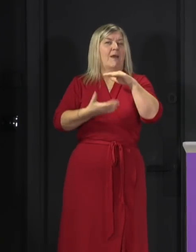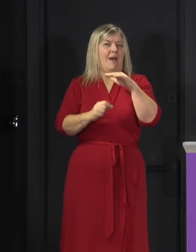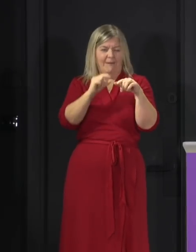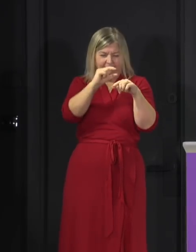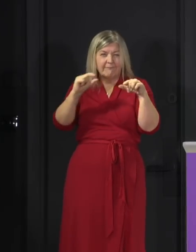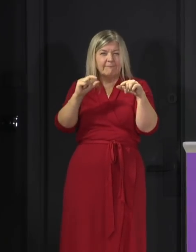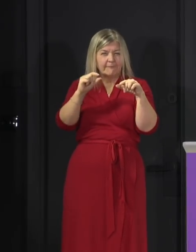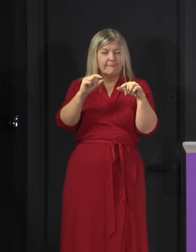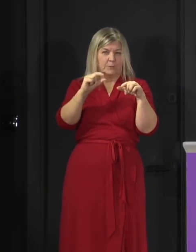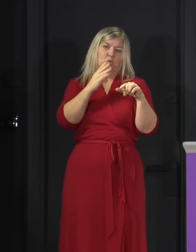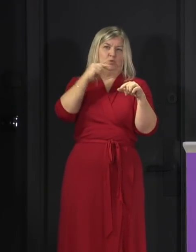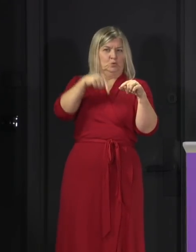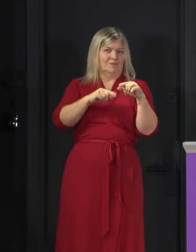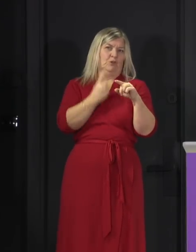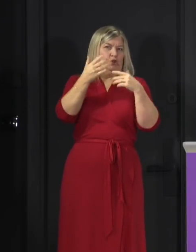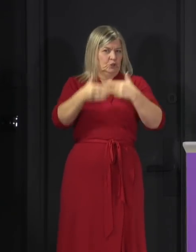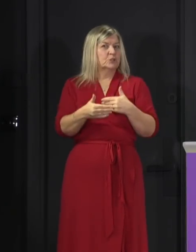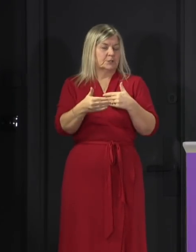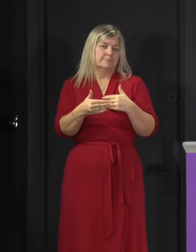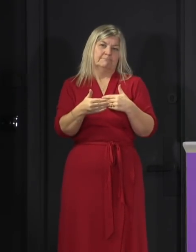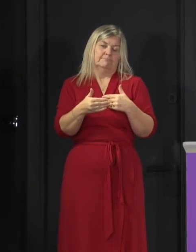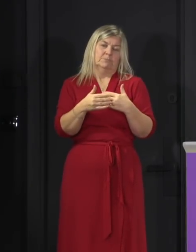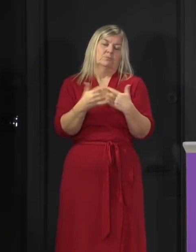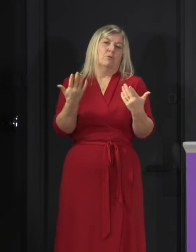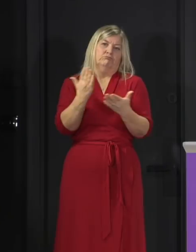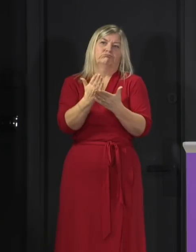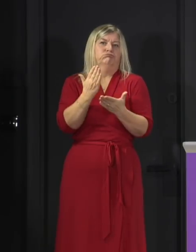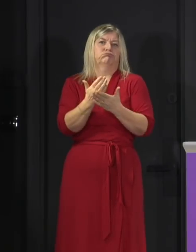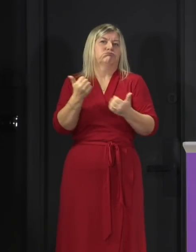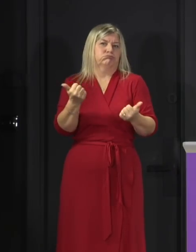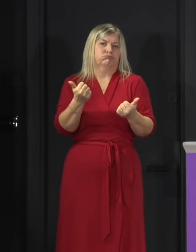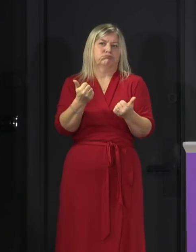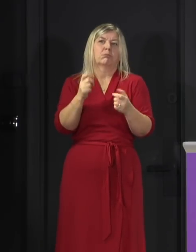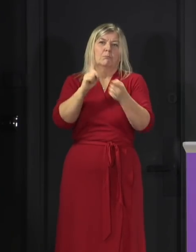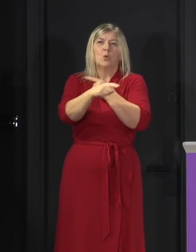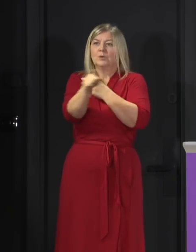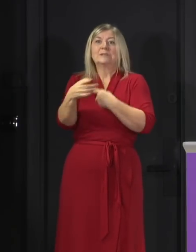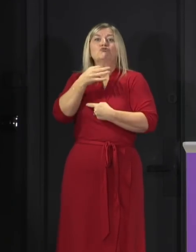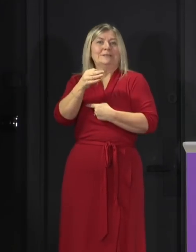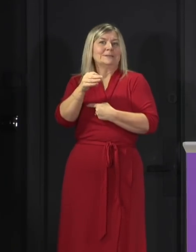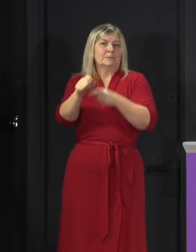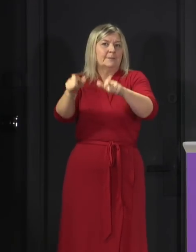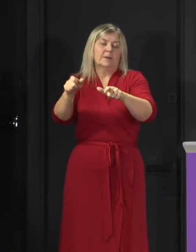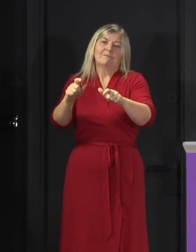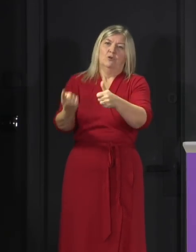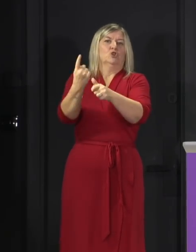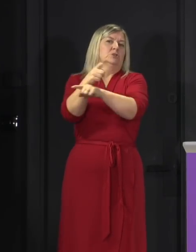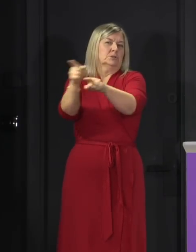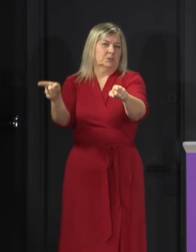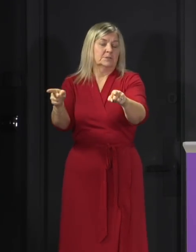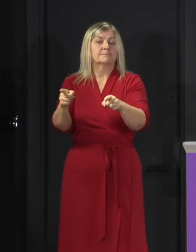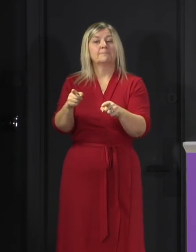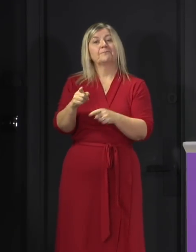hugely important step in protecting many of the people who are most at risk from this virus. From Wednesday, we will